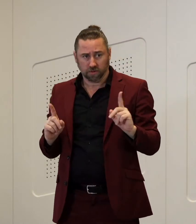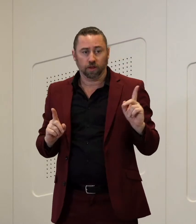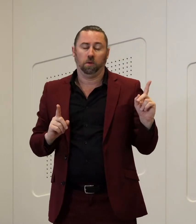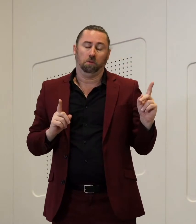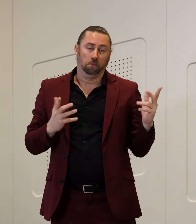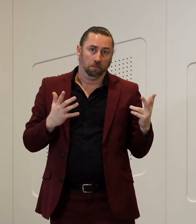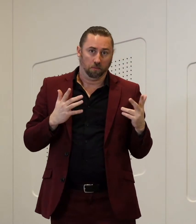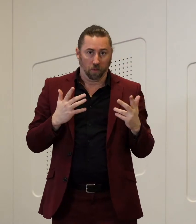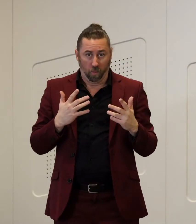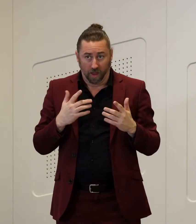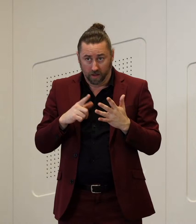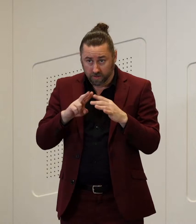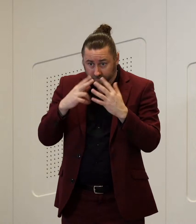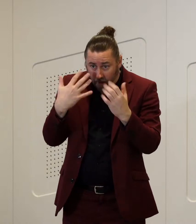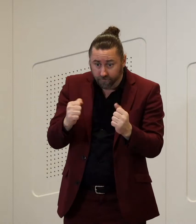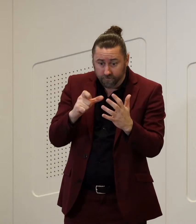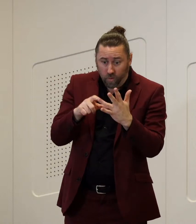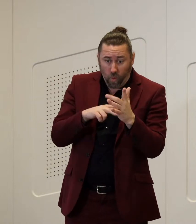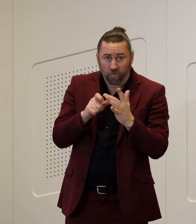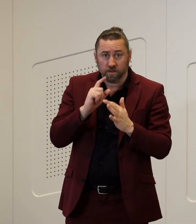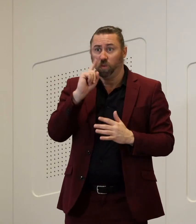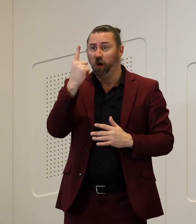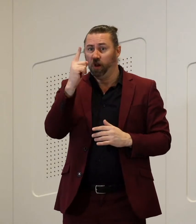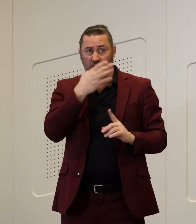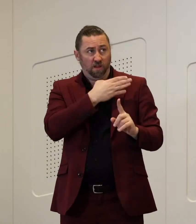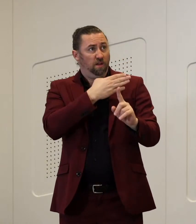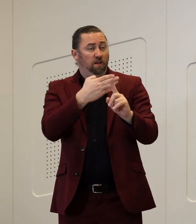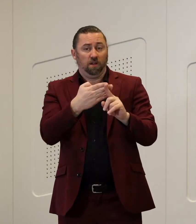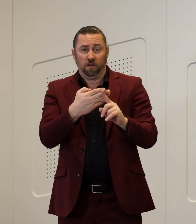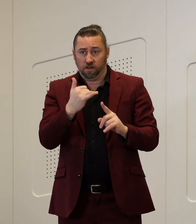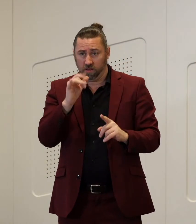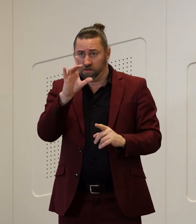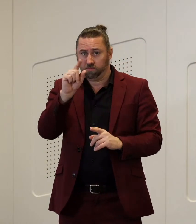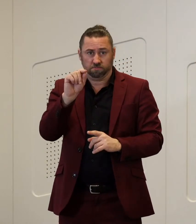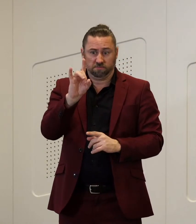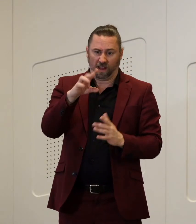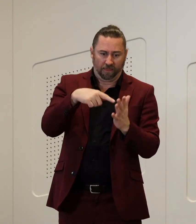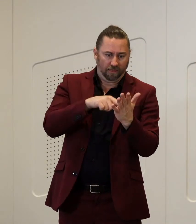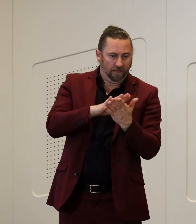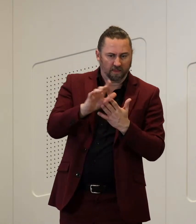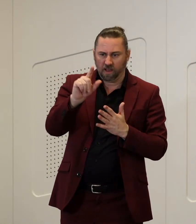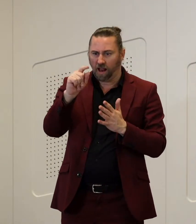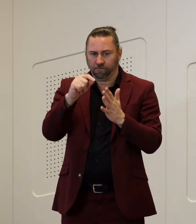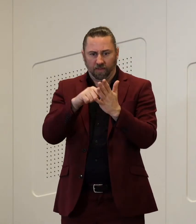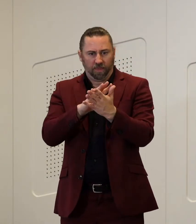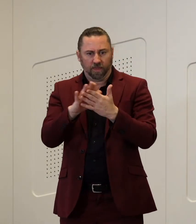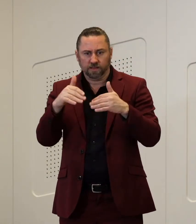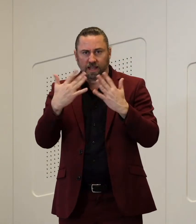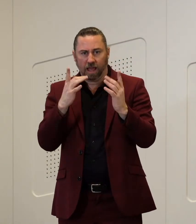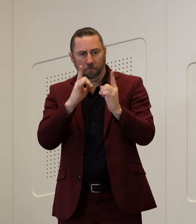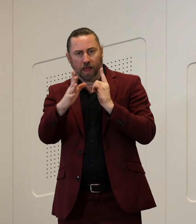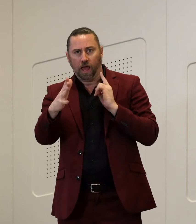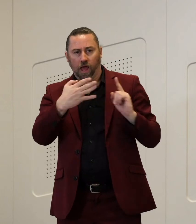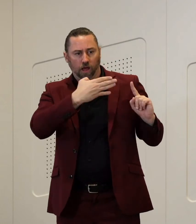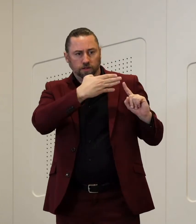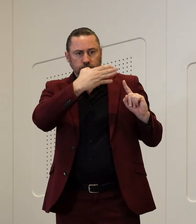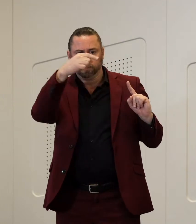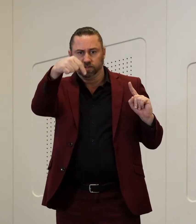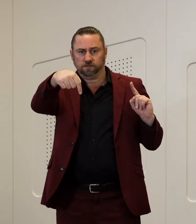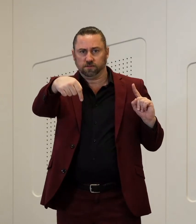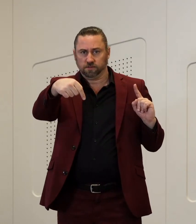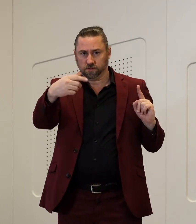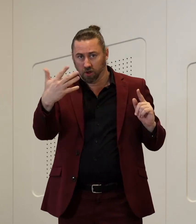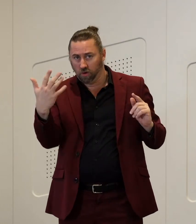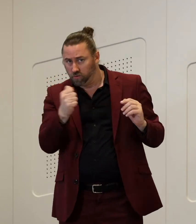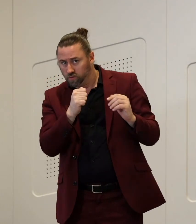issue is that now we're day 10, 11, we'll know straight away whether or not they've been positive, and so whether there's any contacts